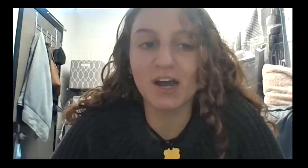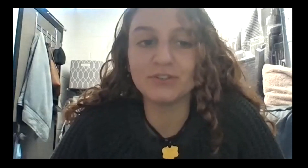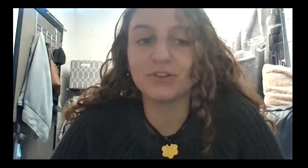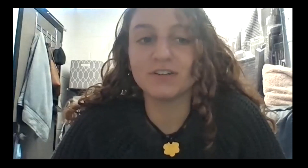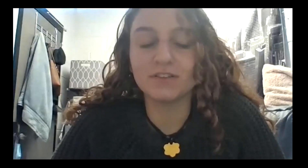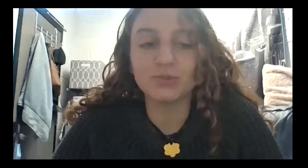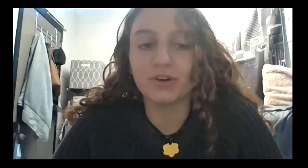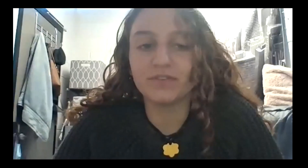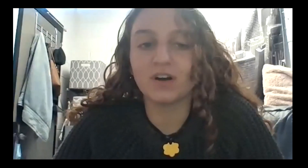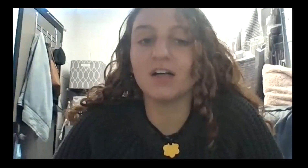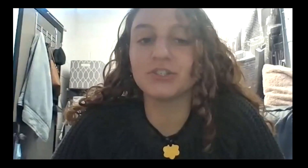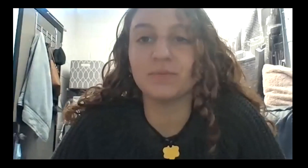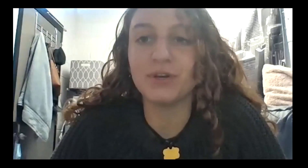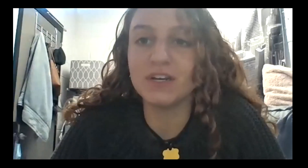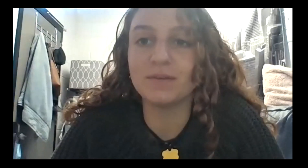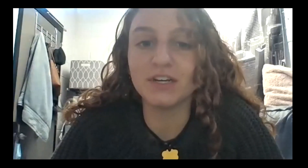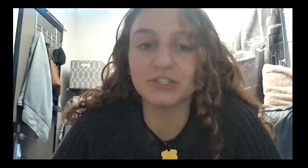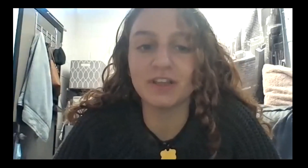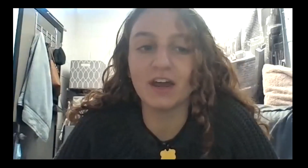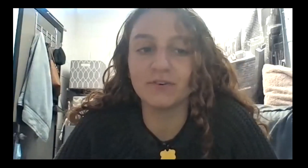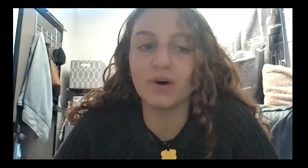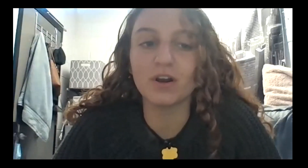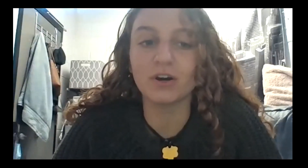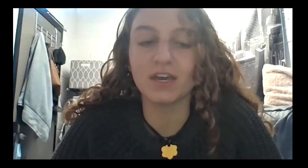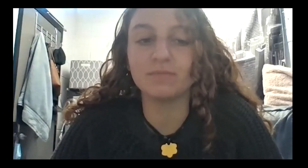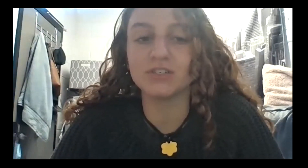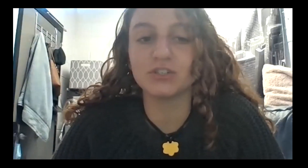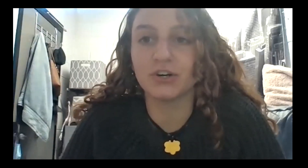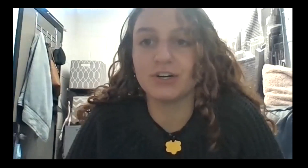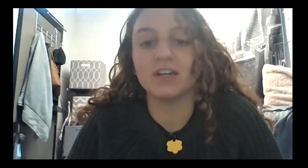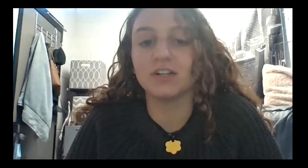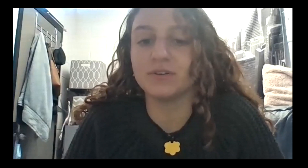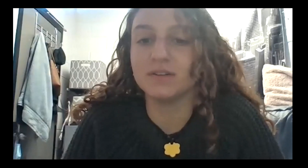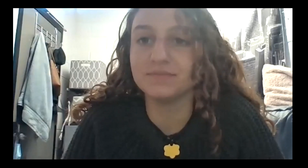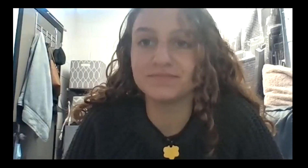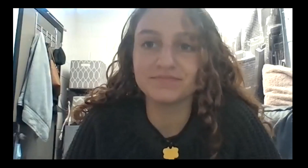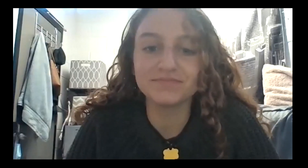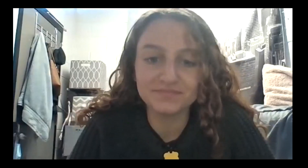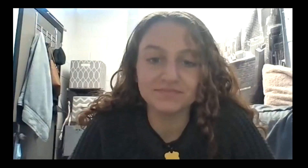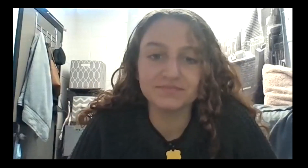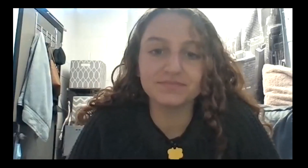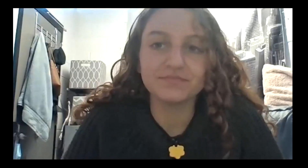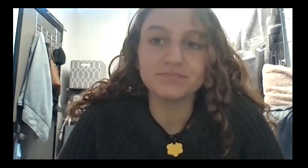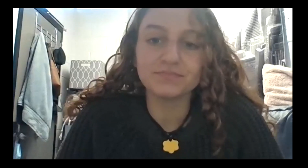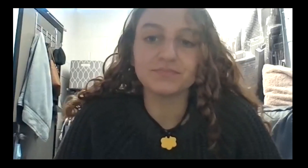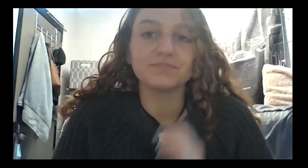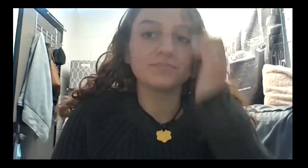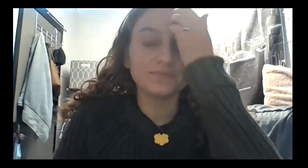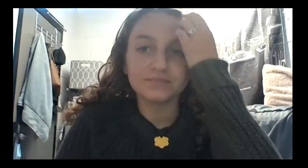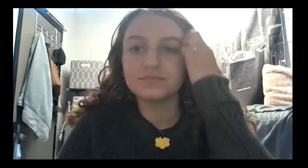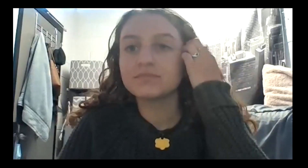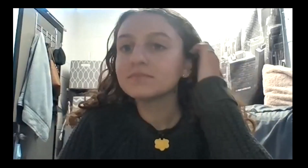our chapter to the rest of the Springfield College community and make sure that everyone on our campus is heard and included.